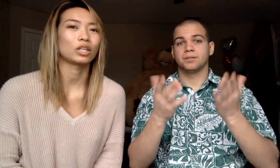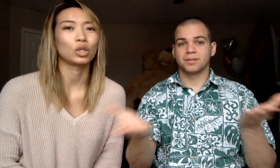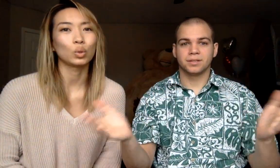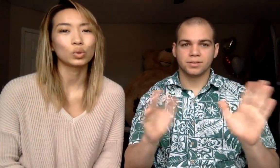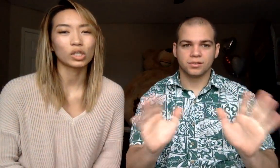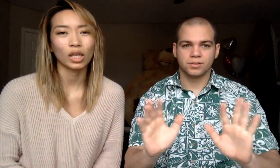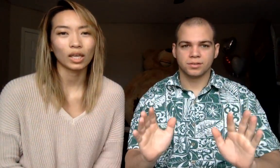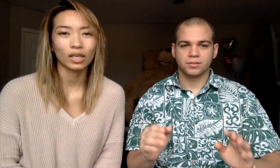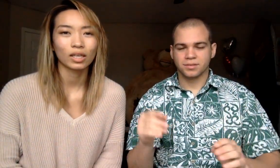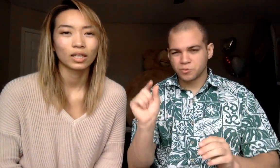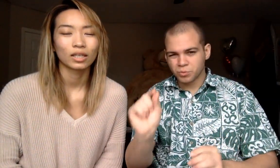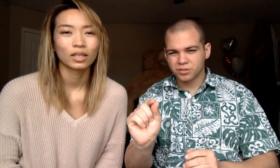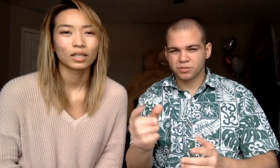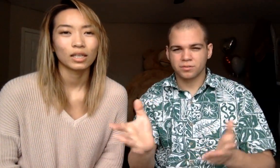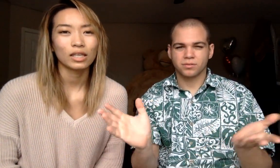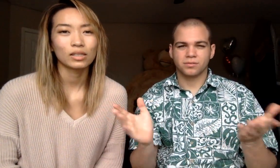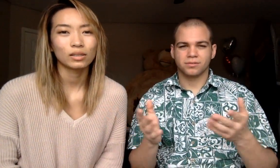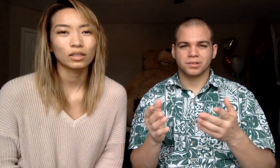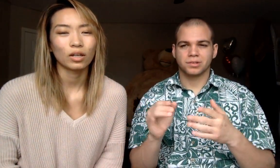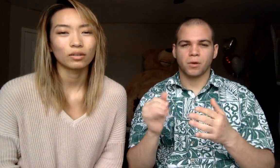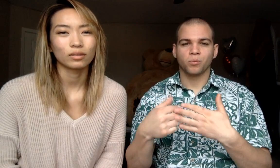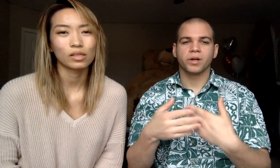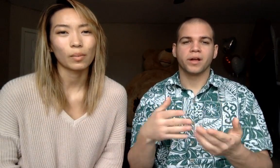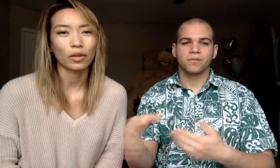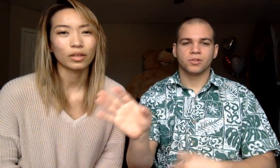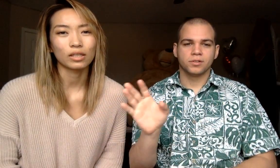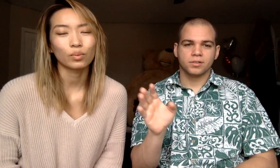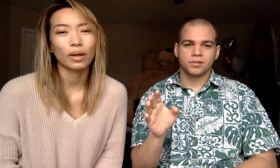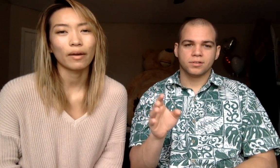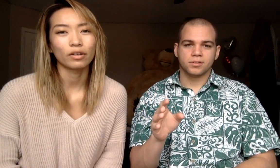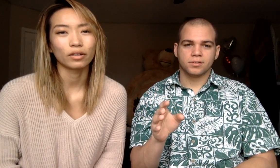huge thing. It's, whatever.